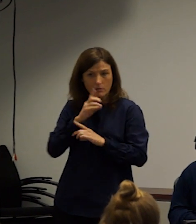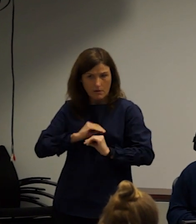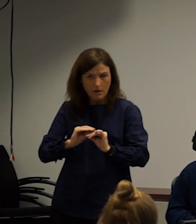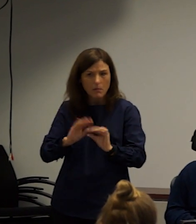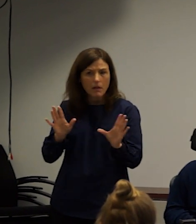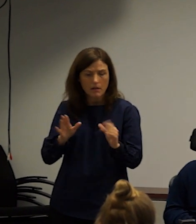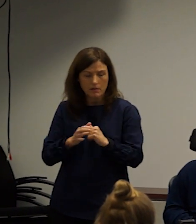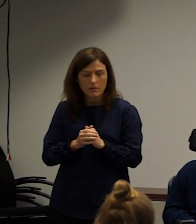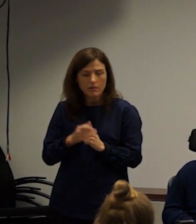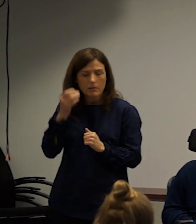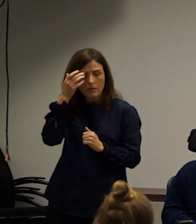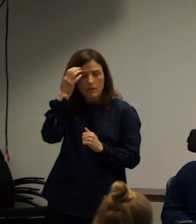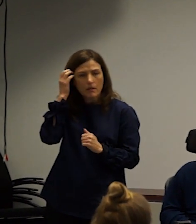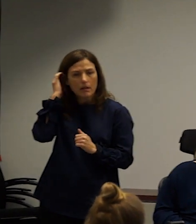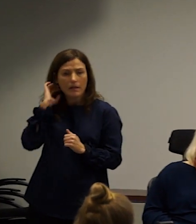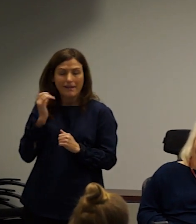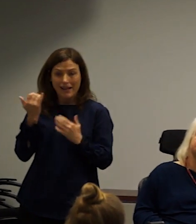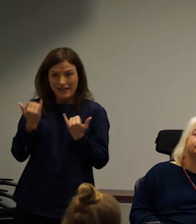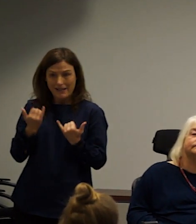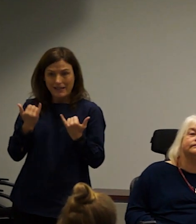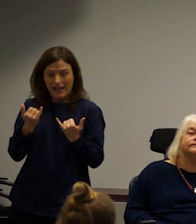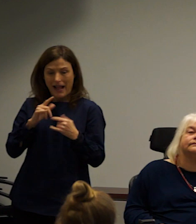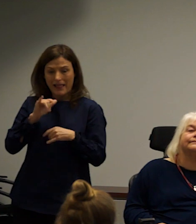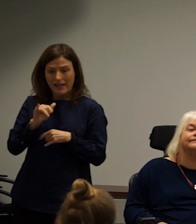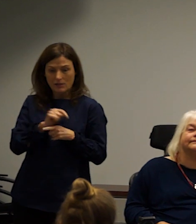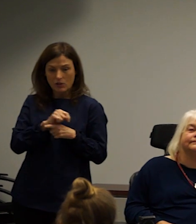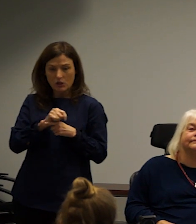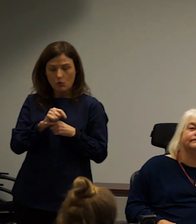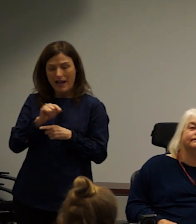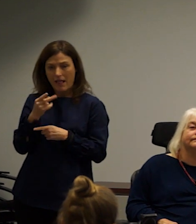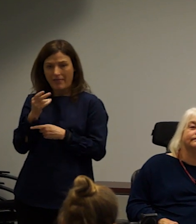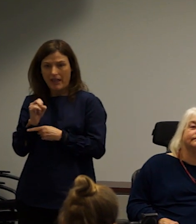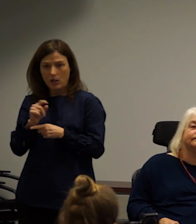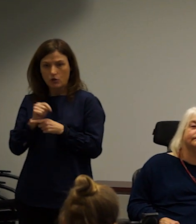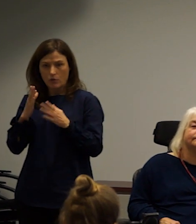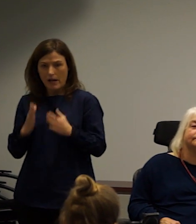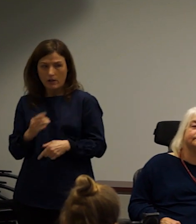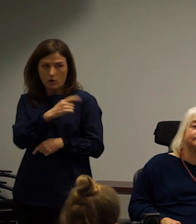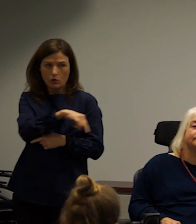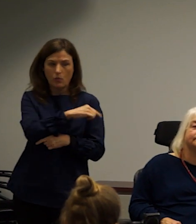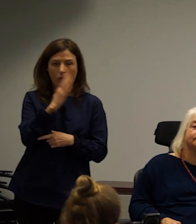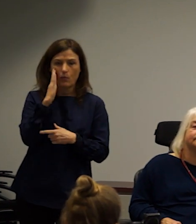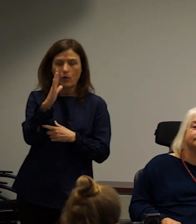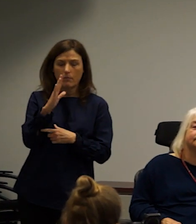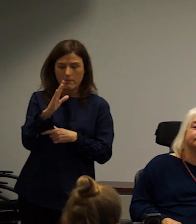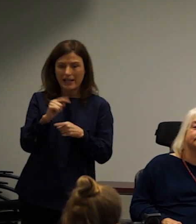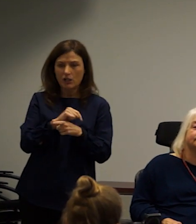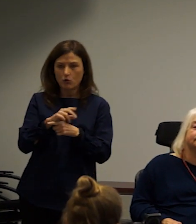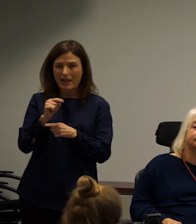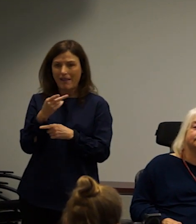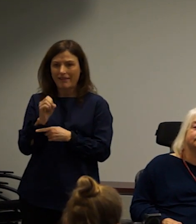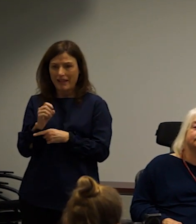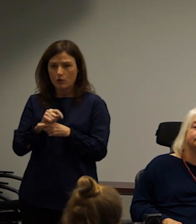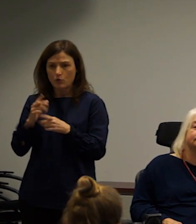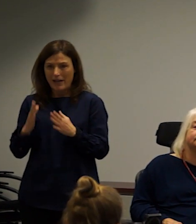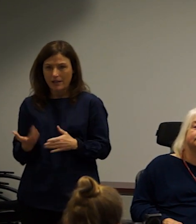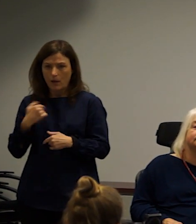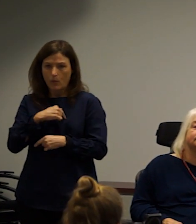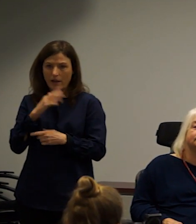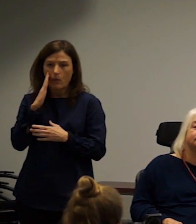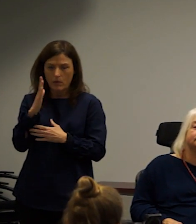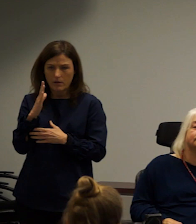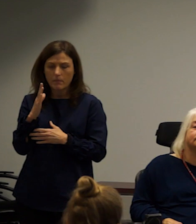that what we went through here is a train the trainer. And yes. You guys are going to be doing all the train the trainers. We're yes. just going to be delivering the